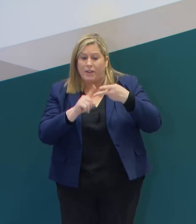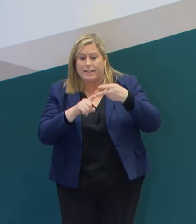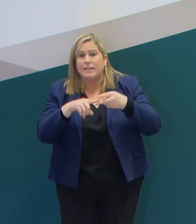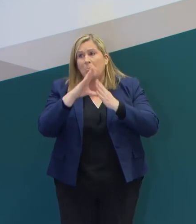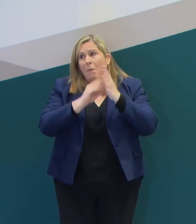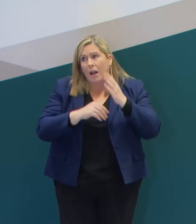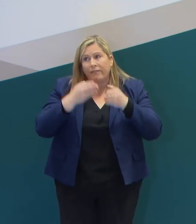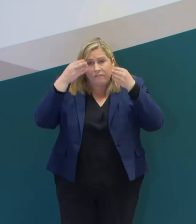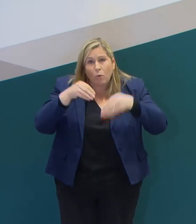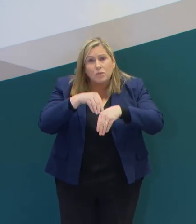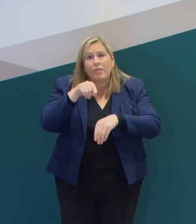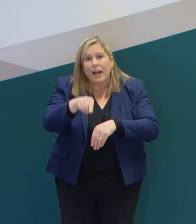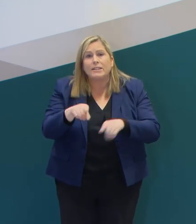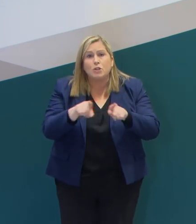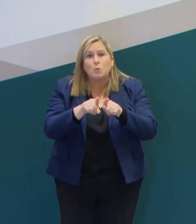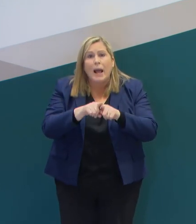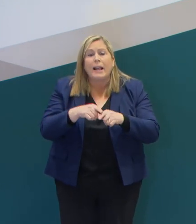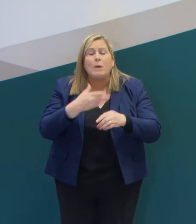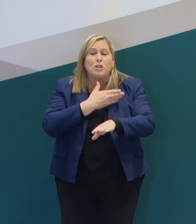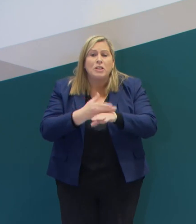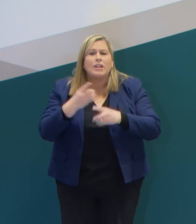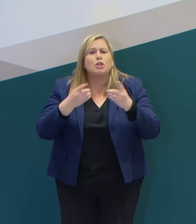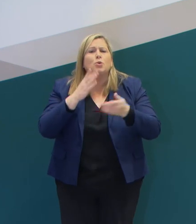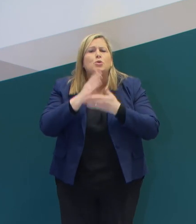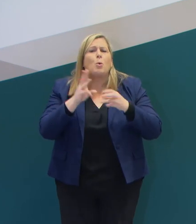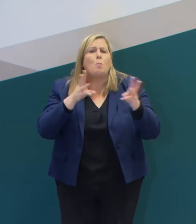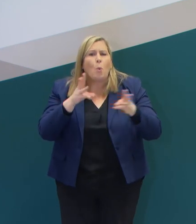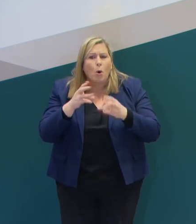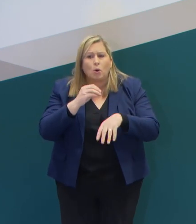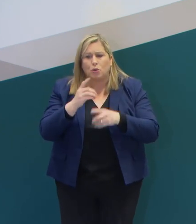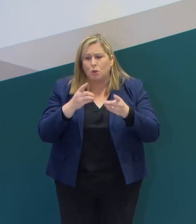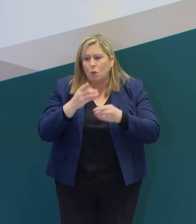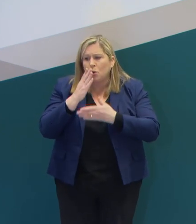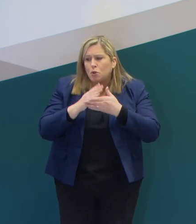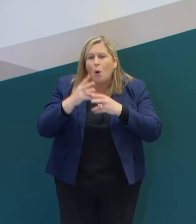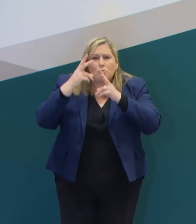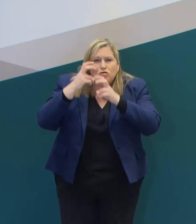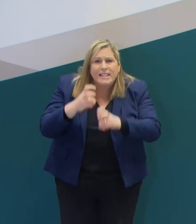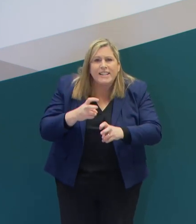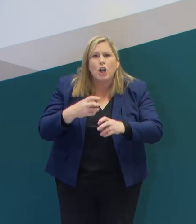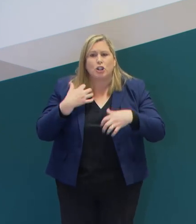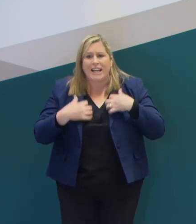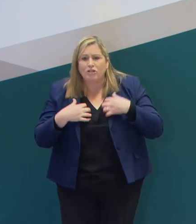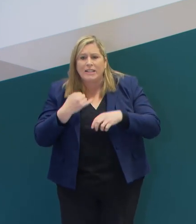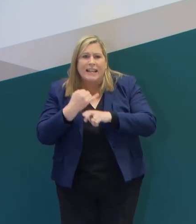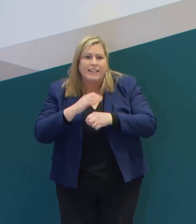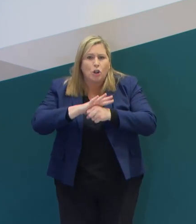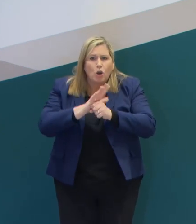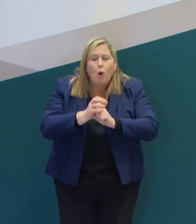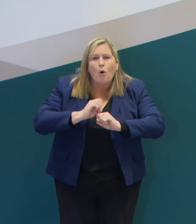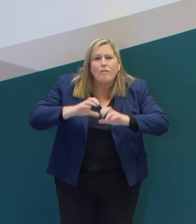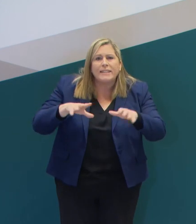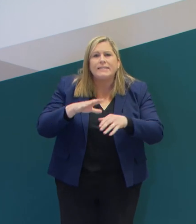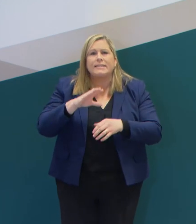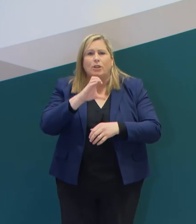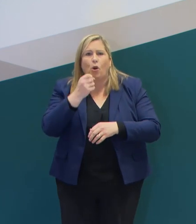point to the fact that we're beginning to do some work to try to stimulate research interest in SARS-CoV and in COVID-19,